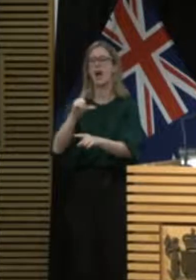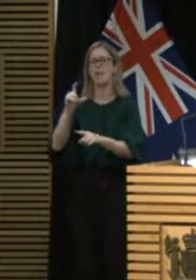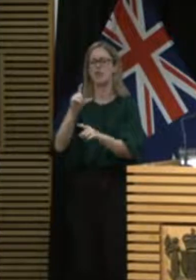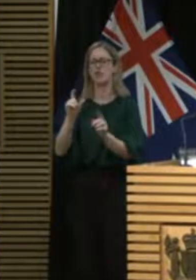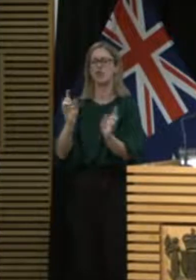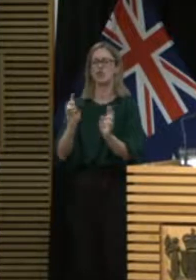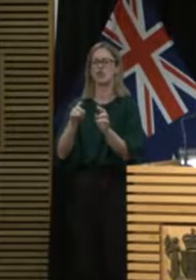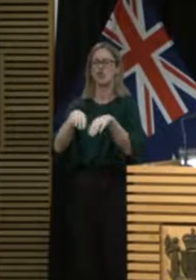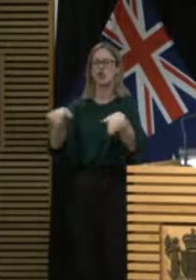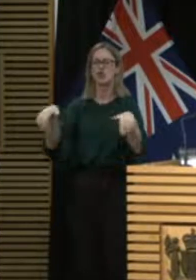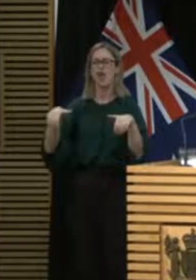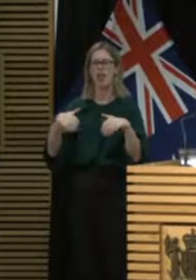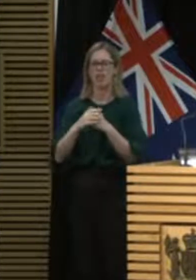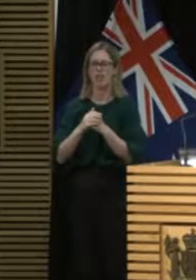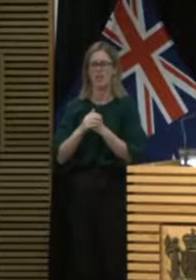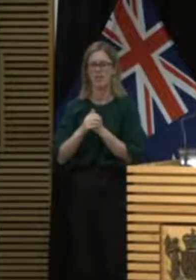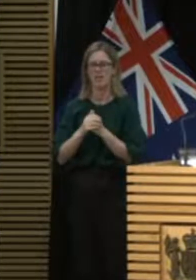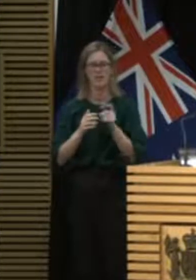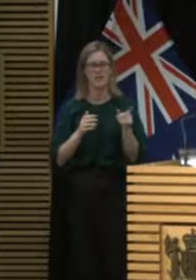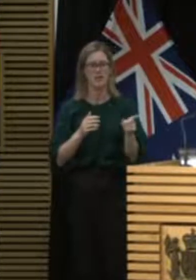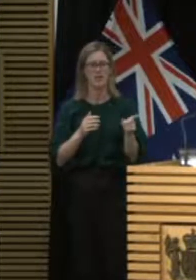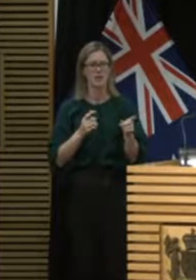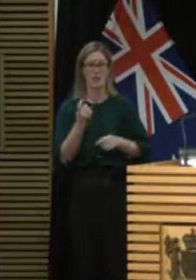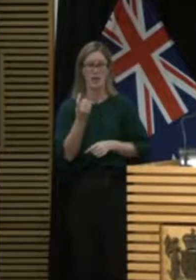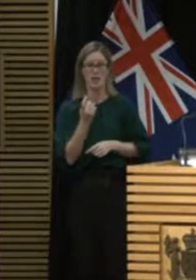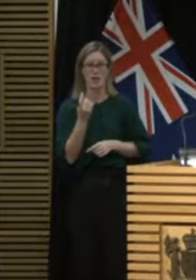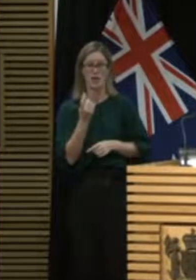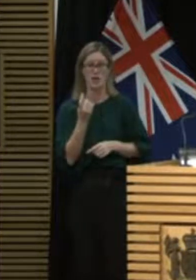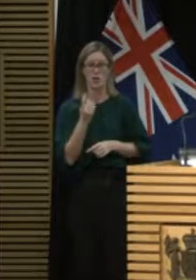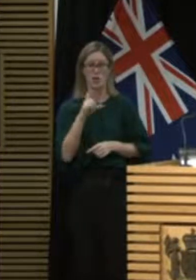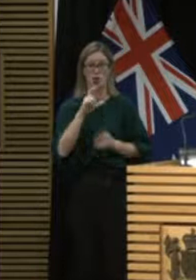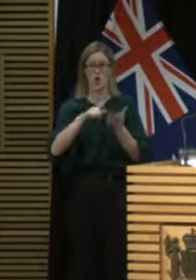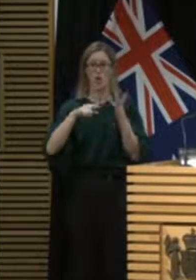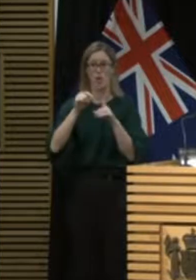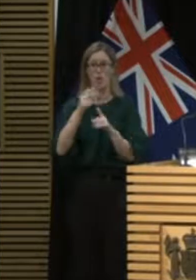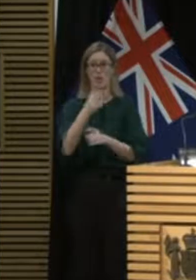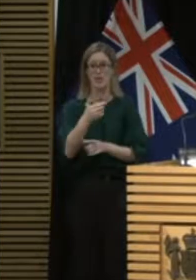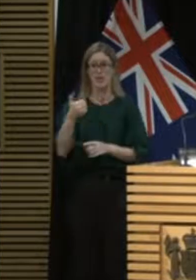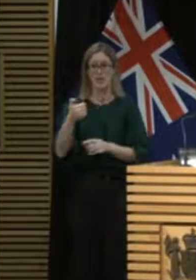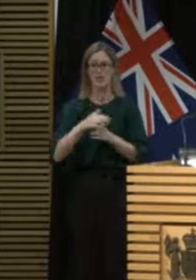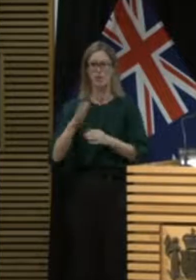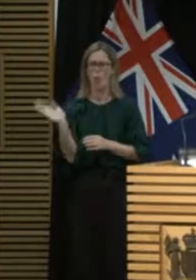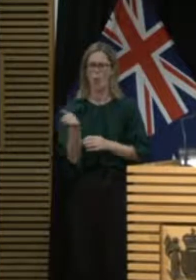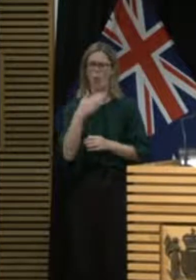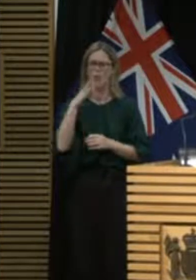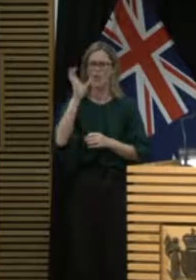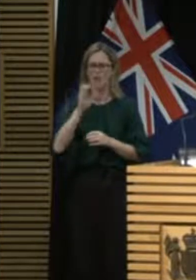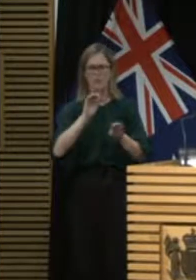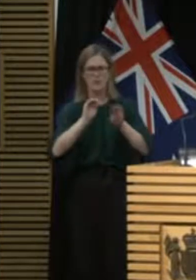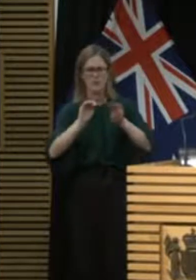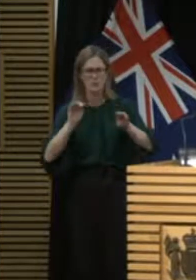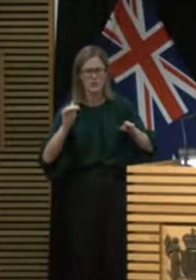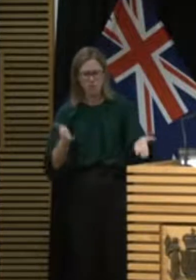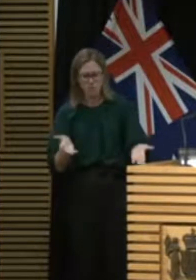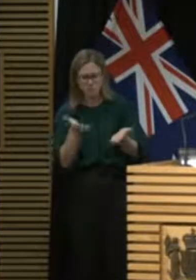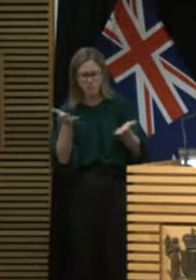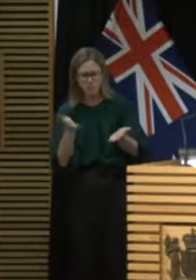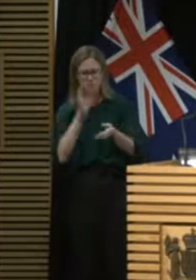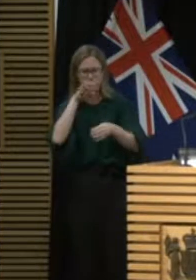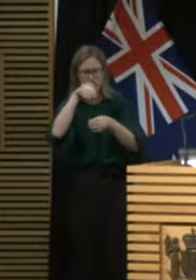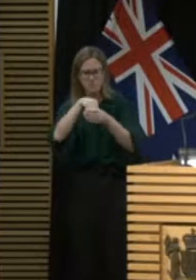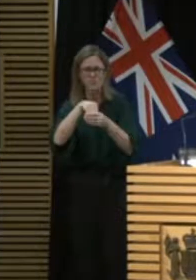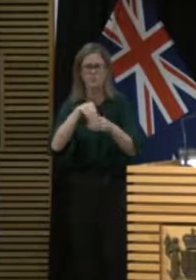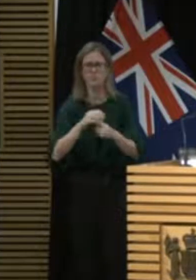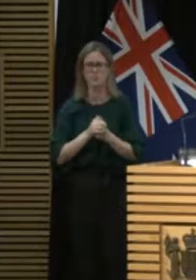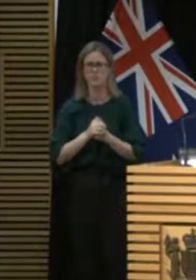into COP26, the calls are being made on all countries to make sure that we're doing our bit, particularly